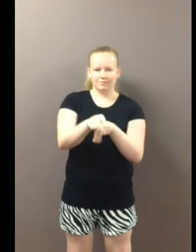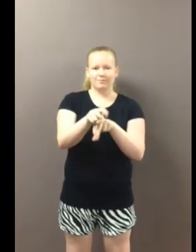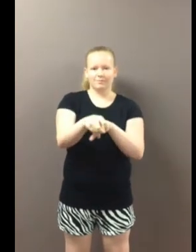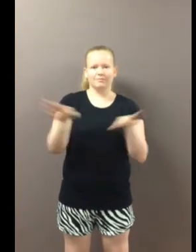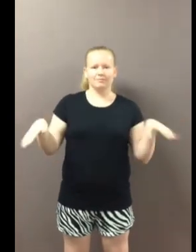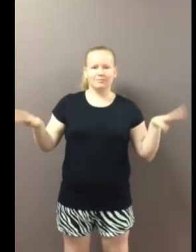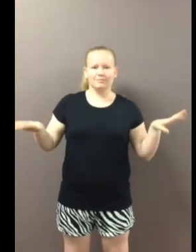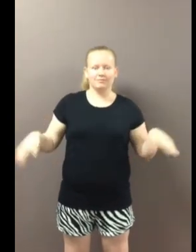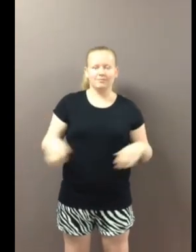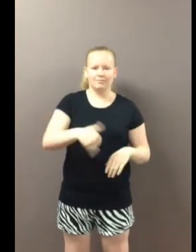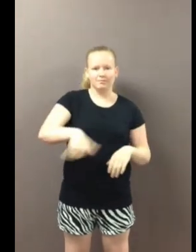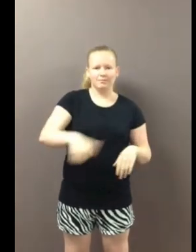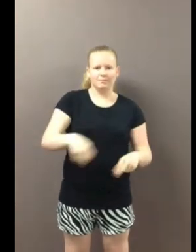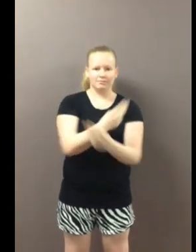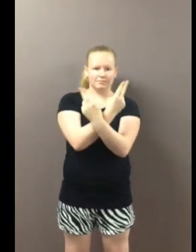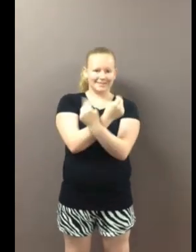flies, especially rabbits.